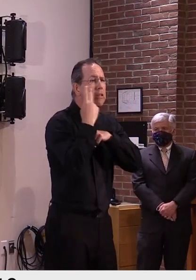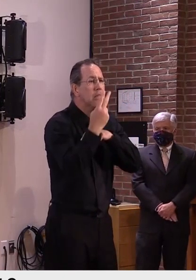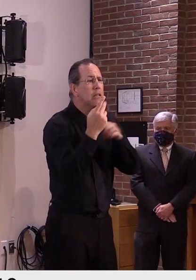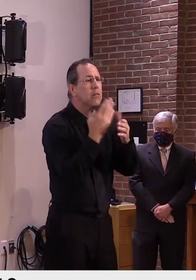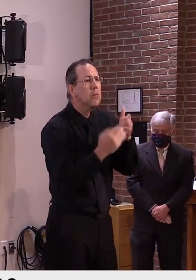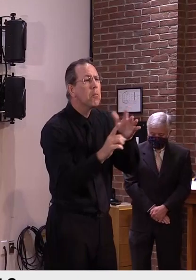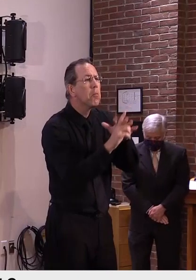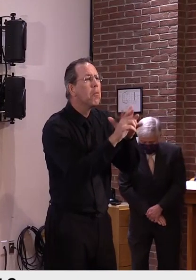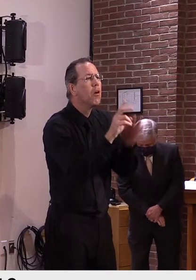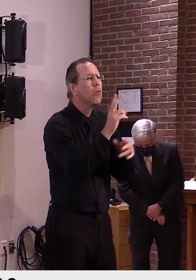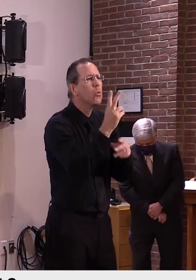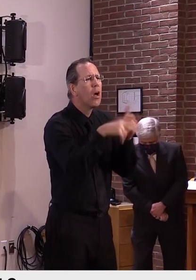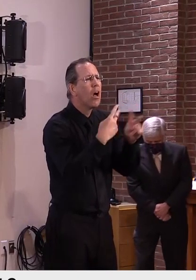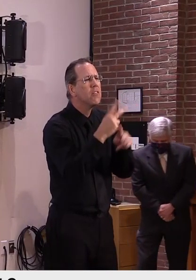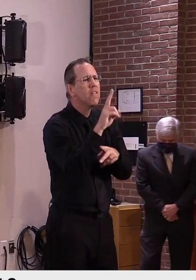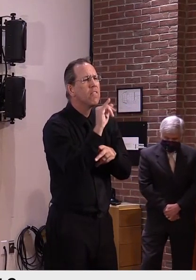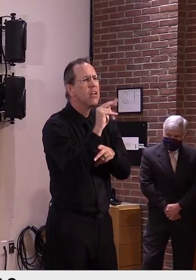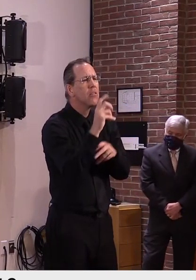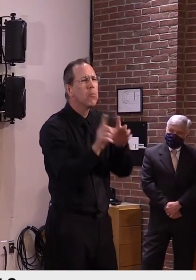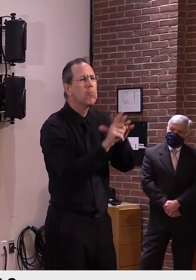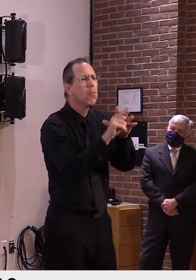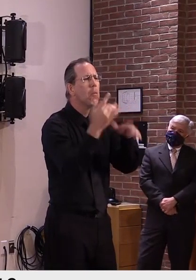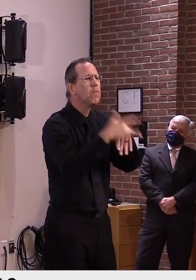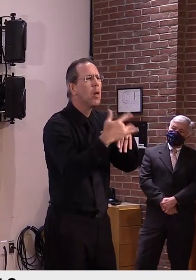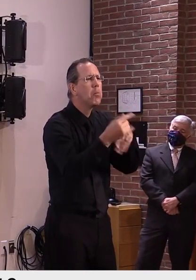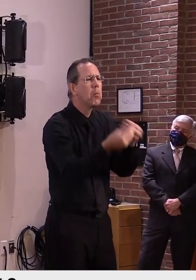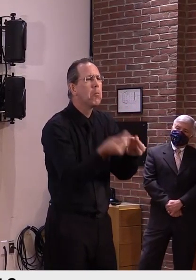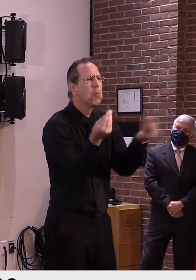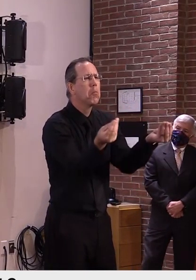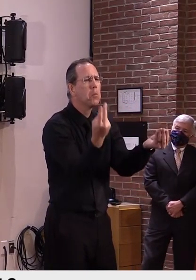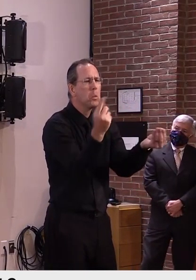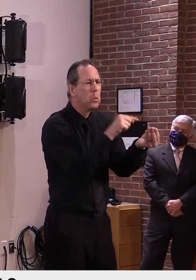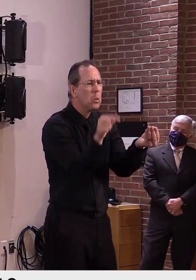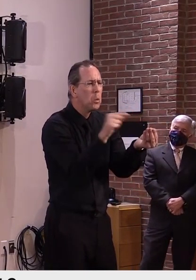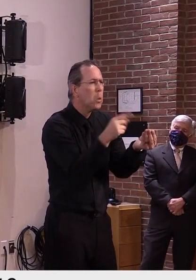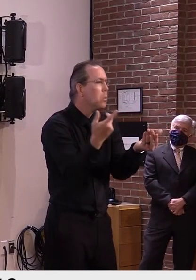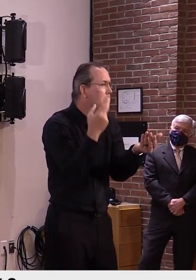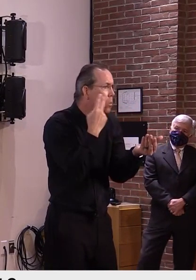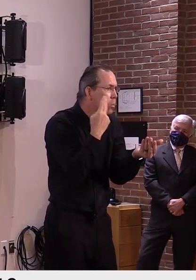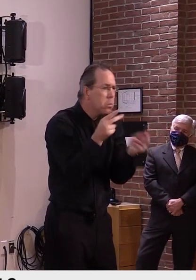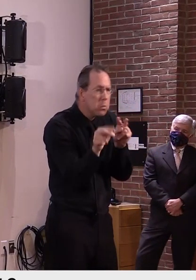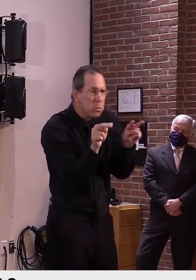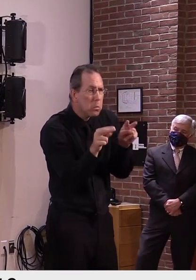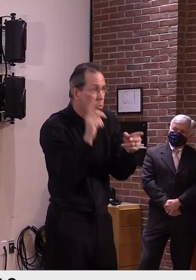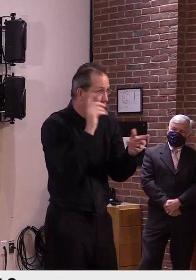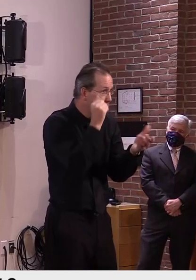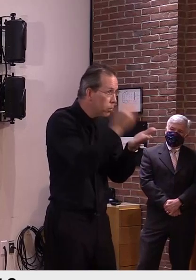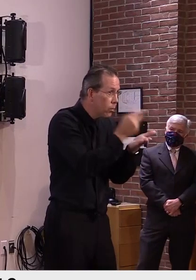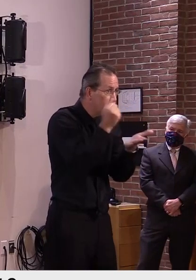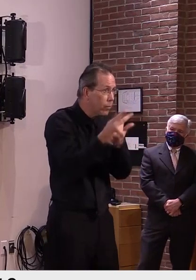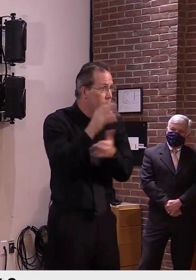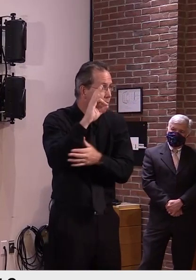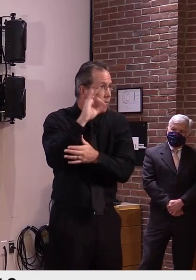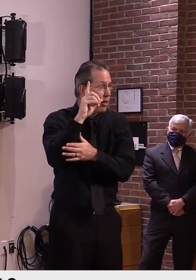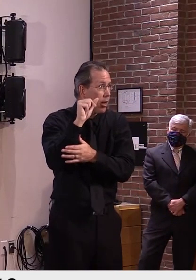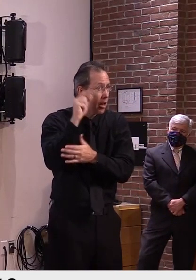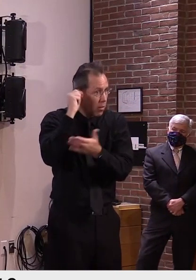vaccine candidates achieve some kind of approval because of their efficacy and